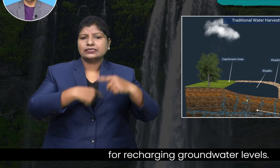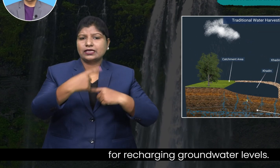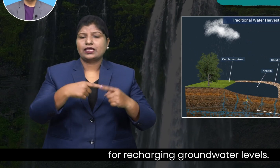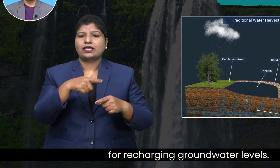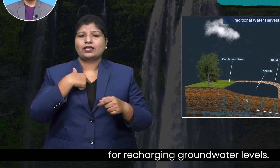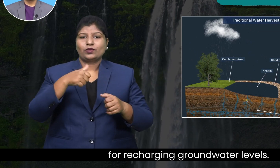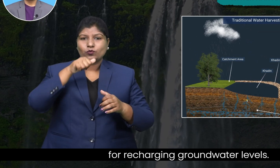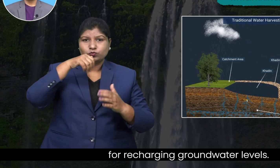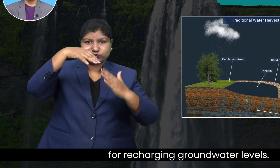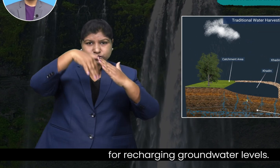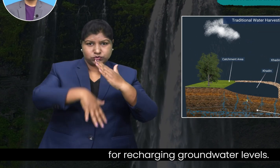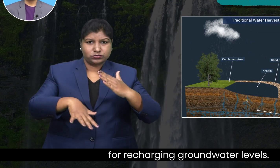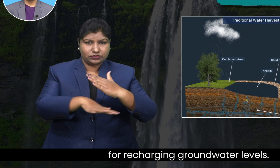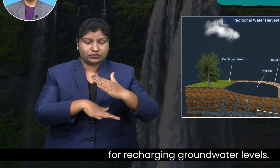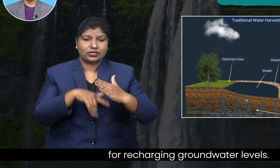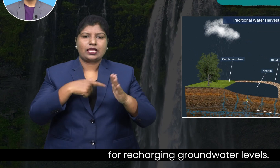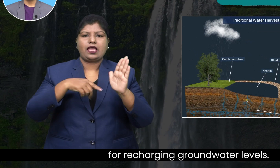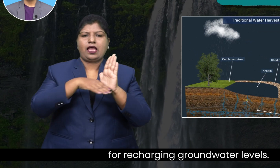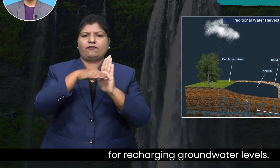levels.